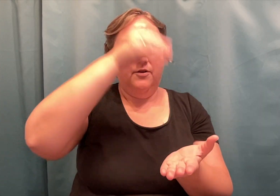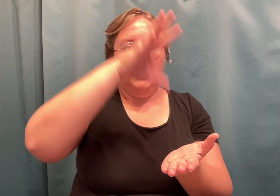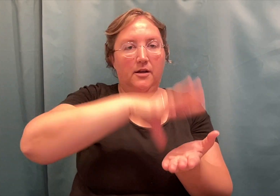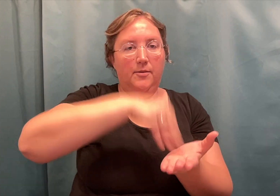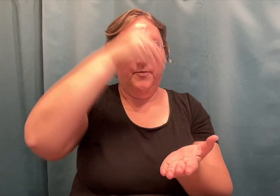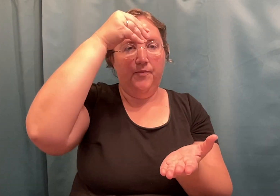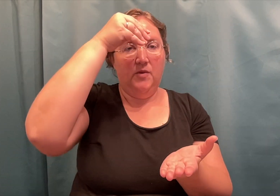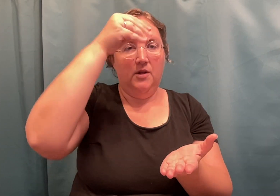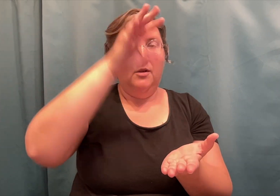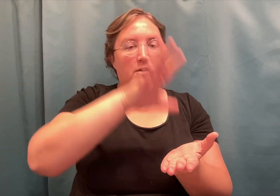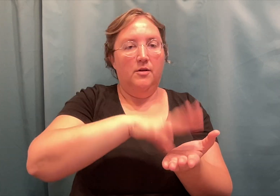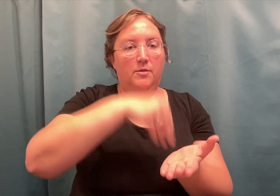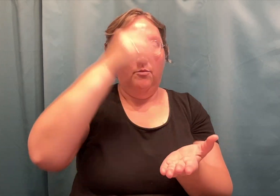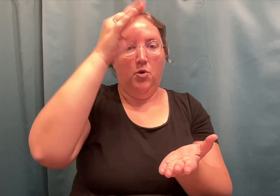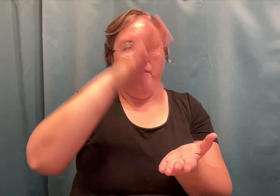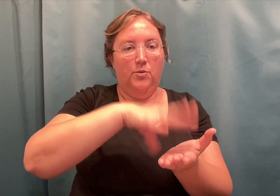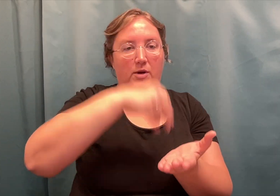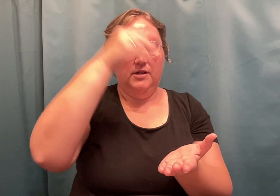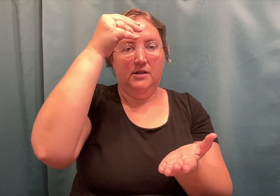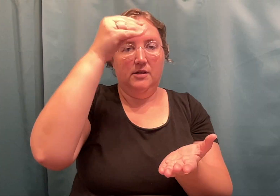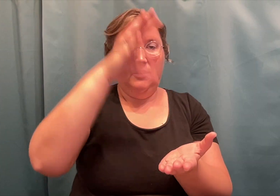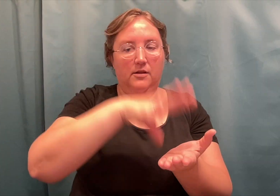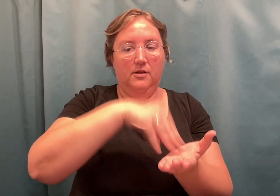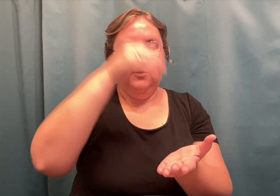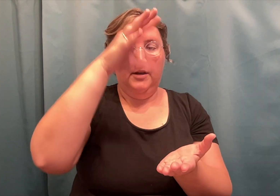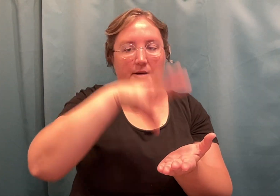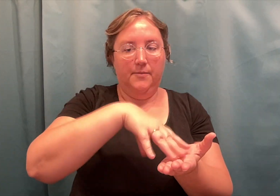Learning. More than once. Learning.